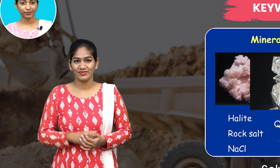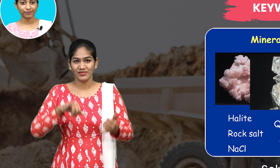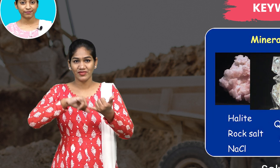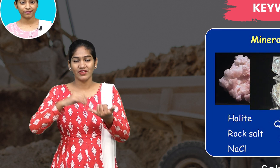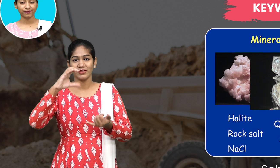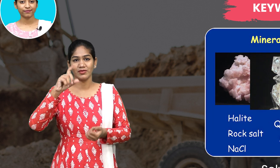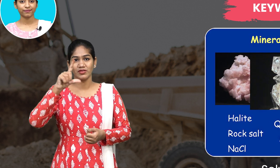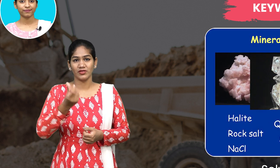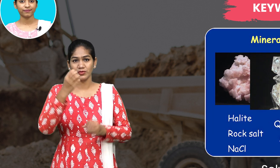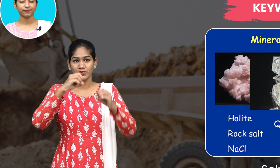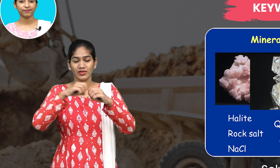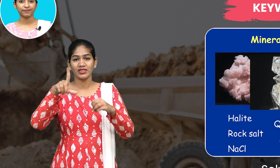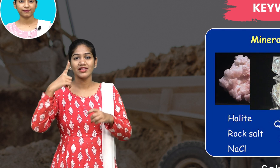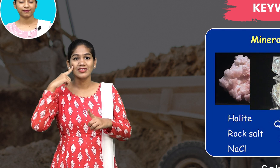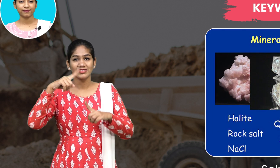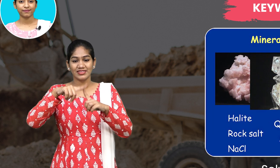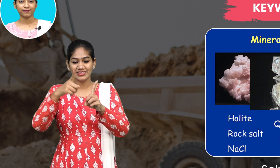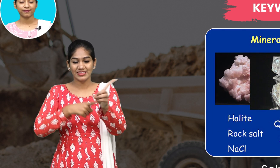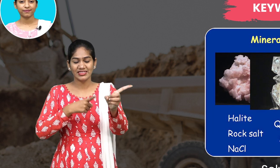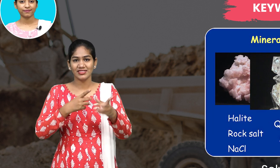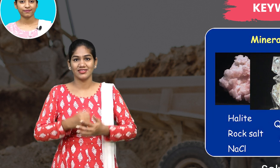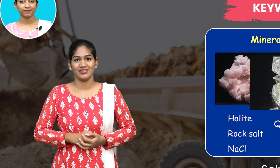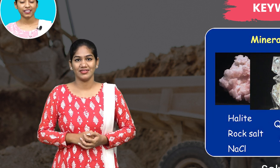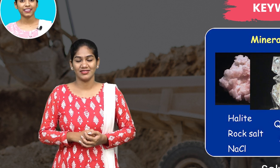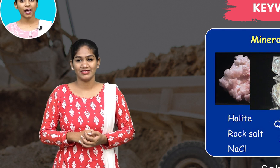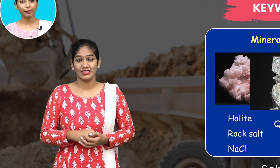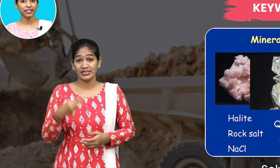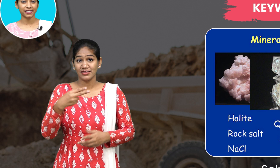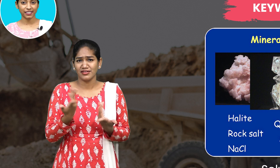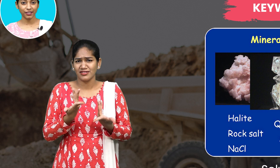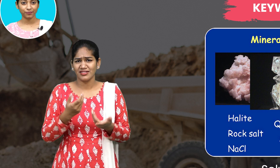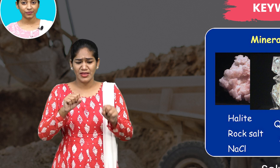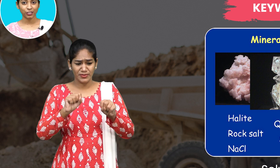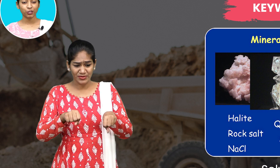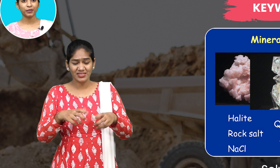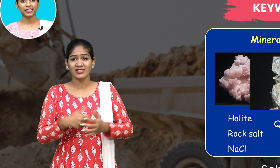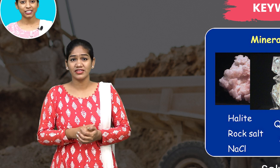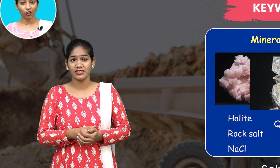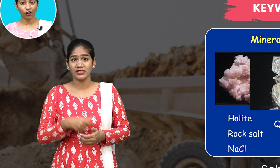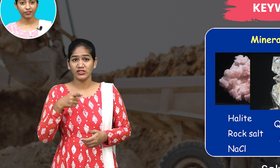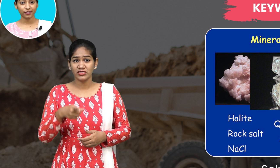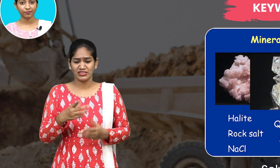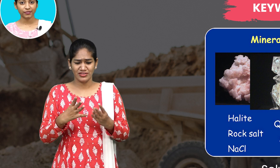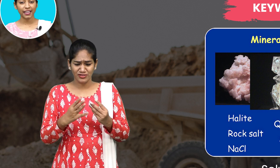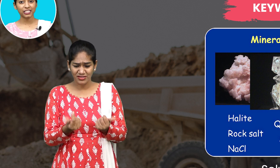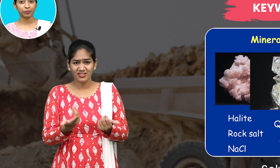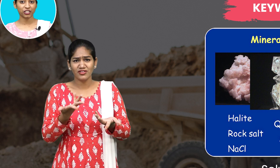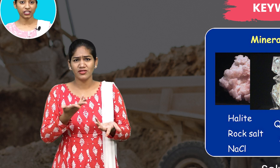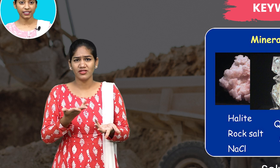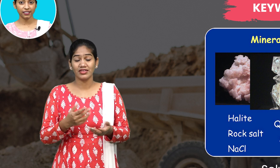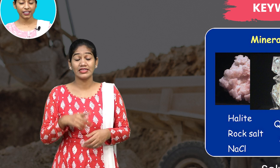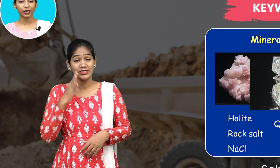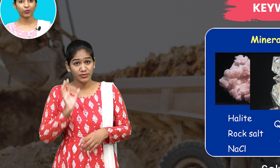Solubility, the ability to be dissolved